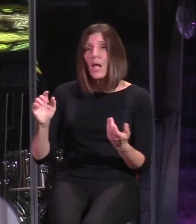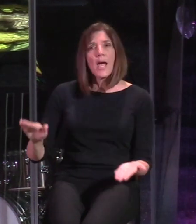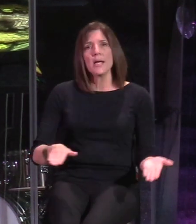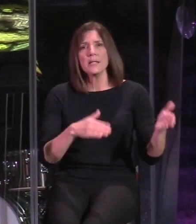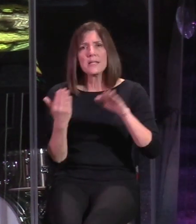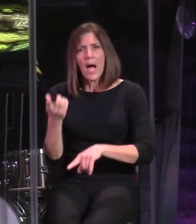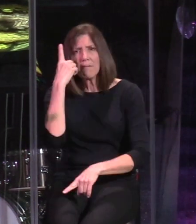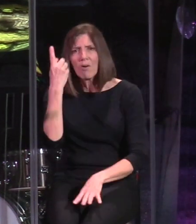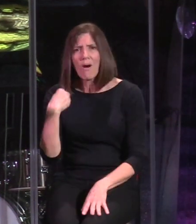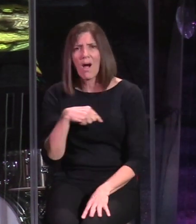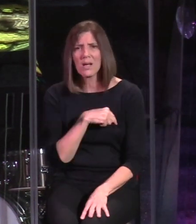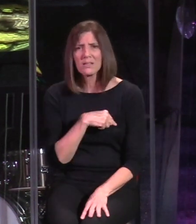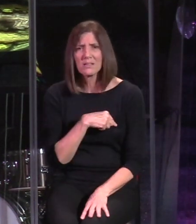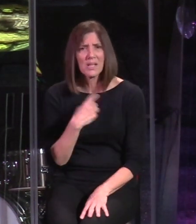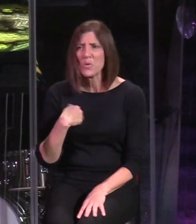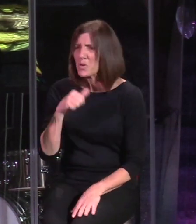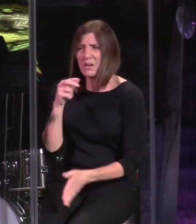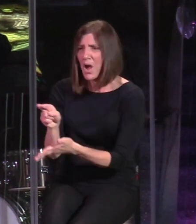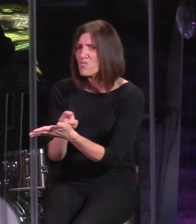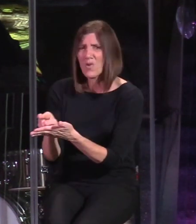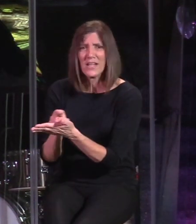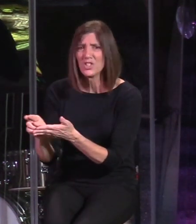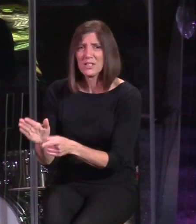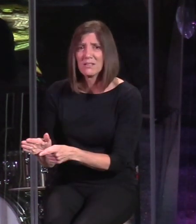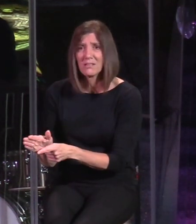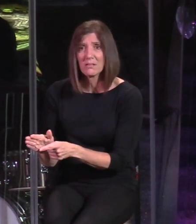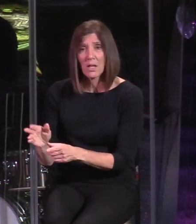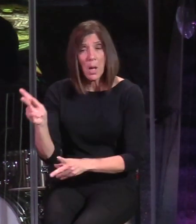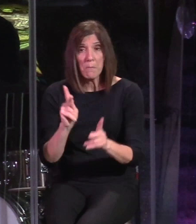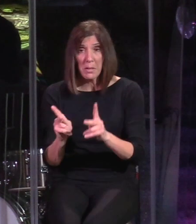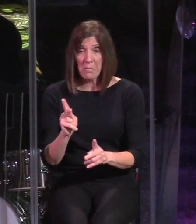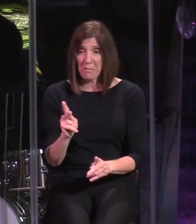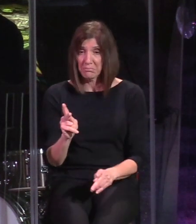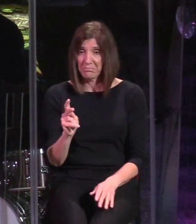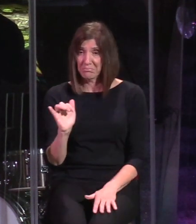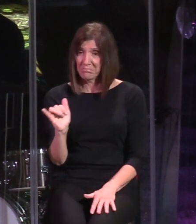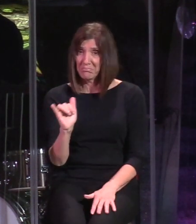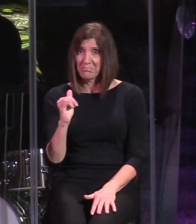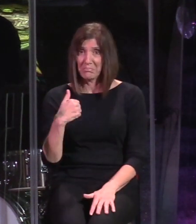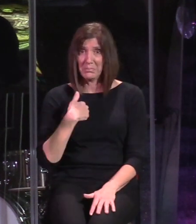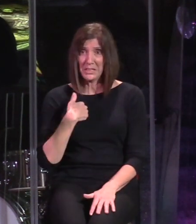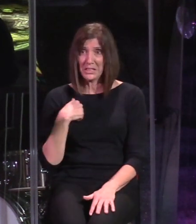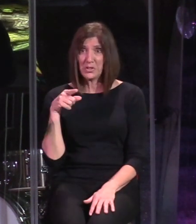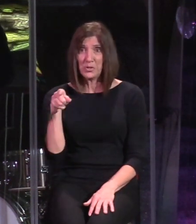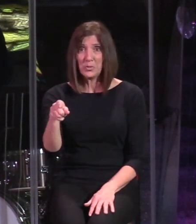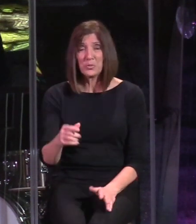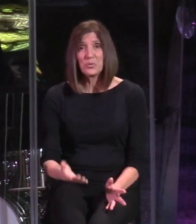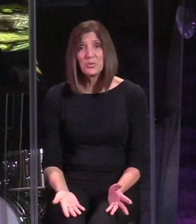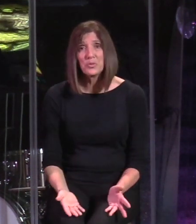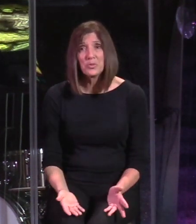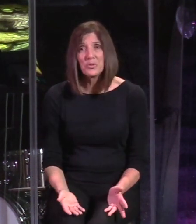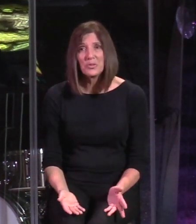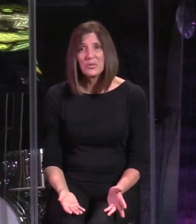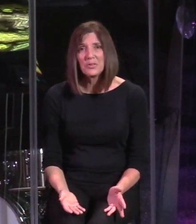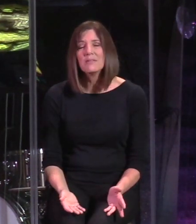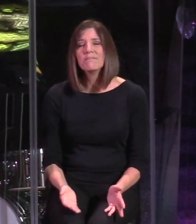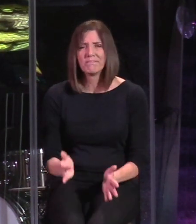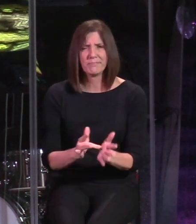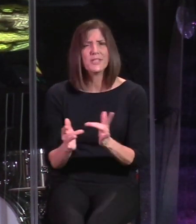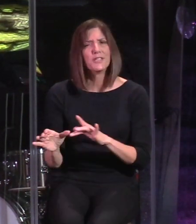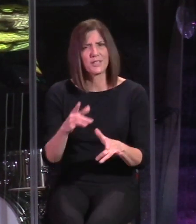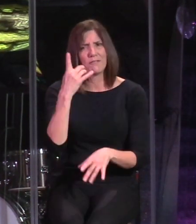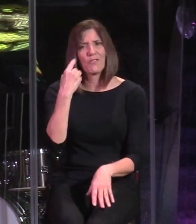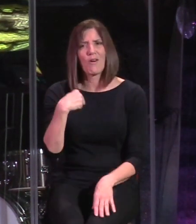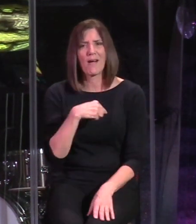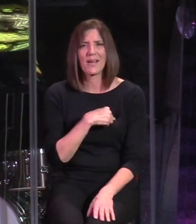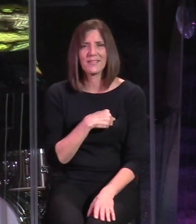unrighteous ones, people like you and like me. Now, I know there's a lot of really big theological